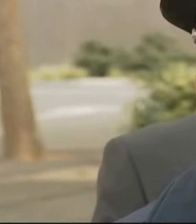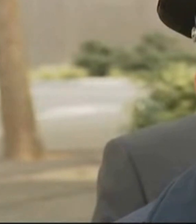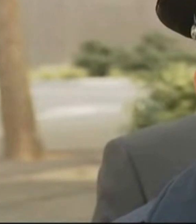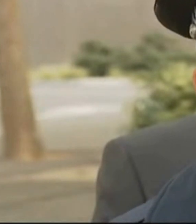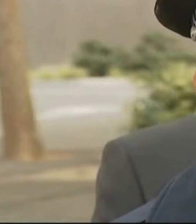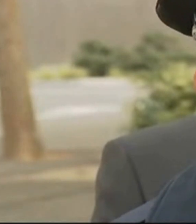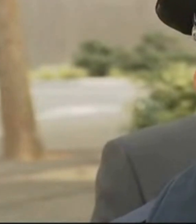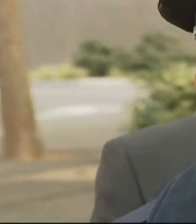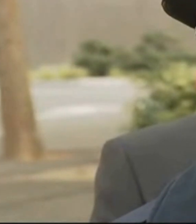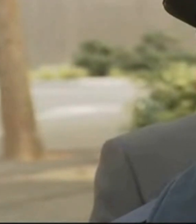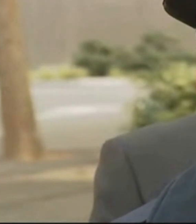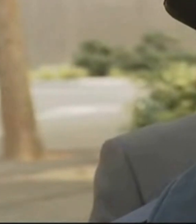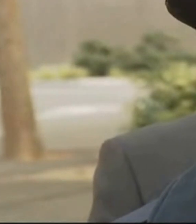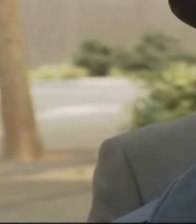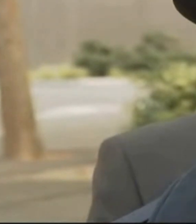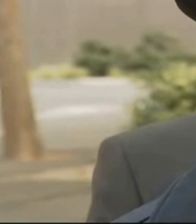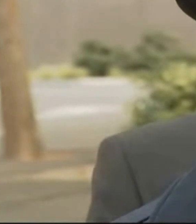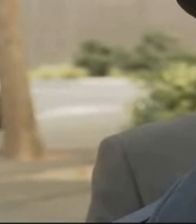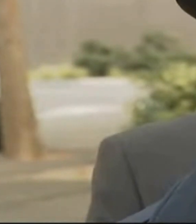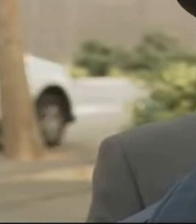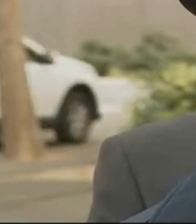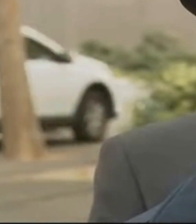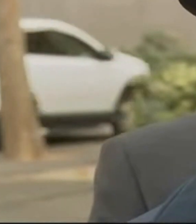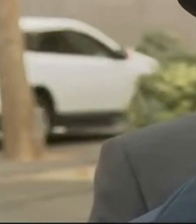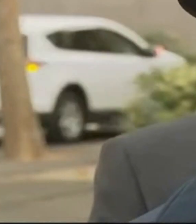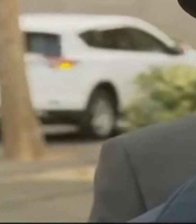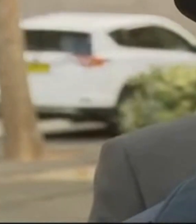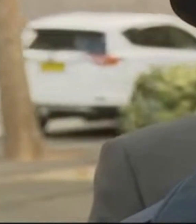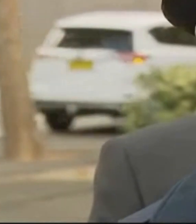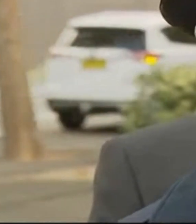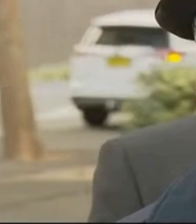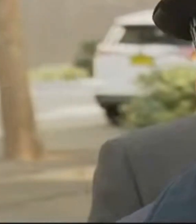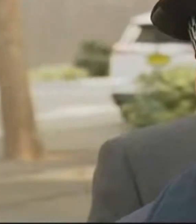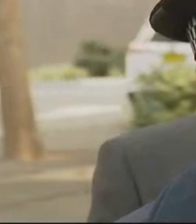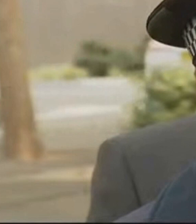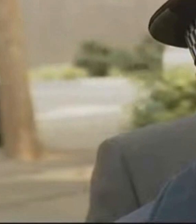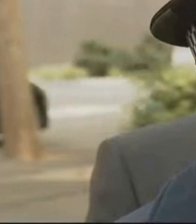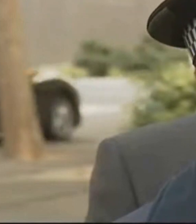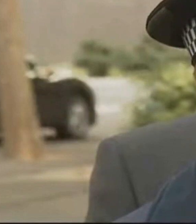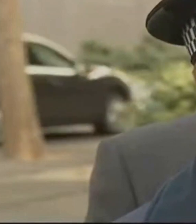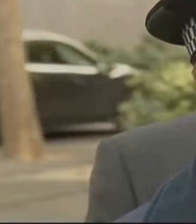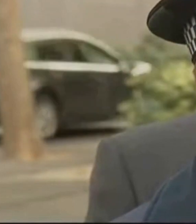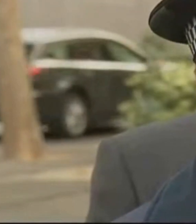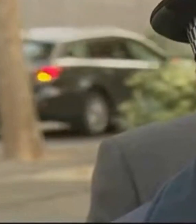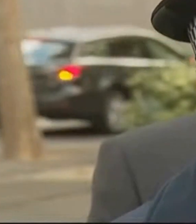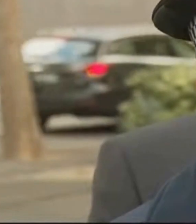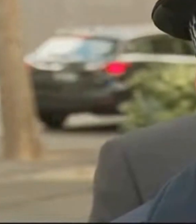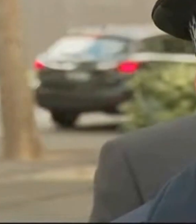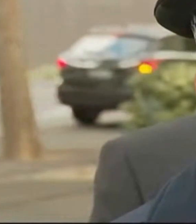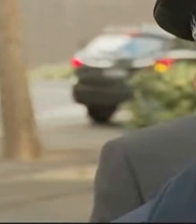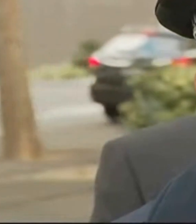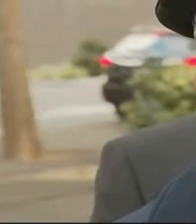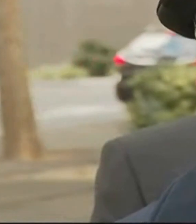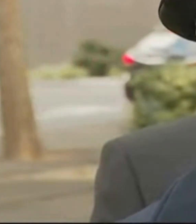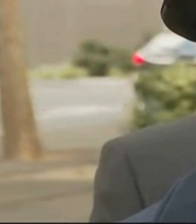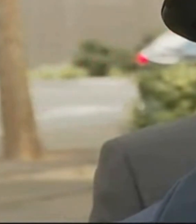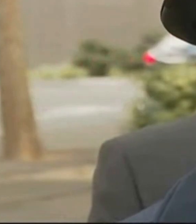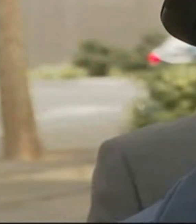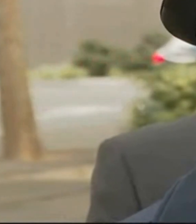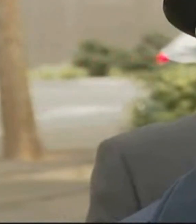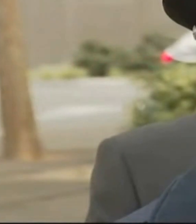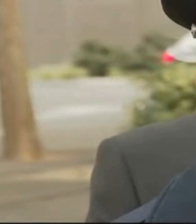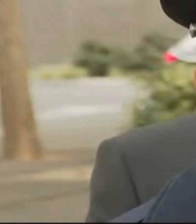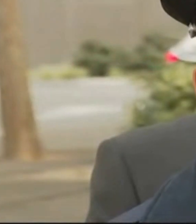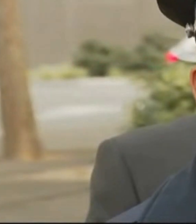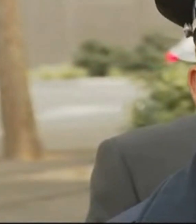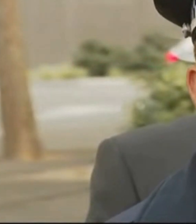take actions. The time for warnings has passed, and that's in defence of us as a community. We are all responsible for our own